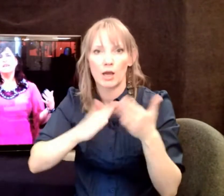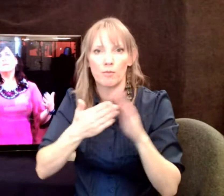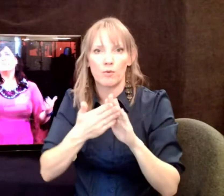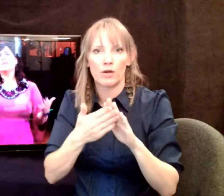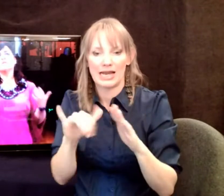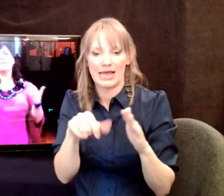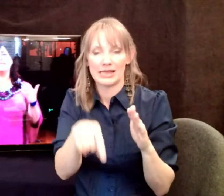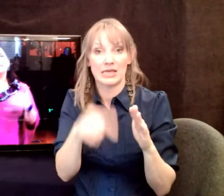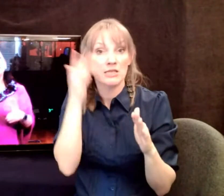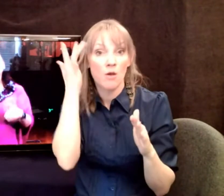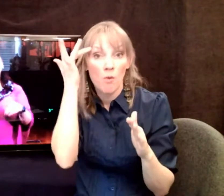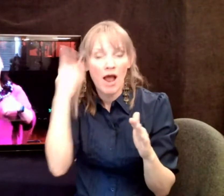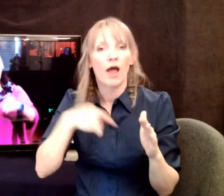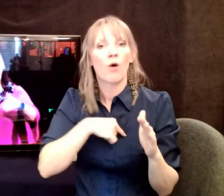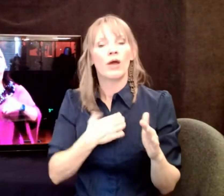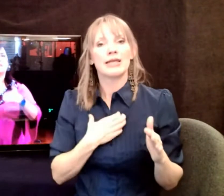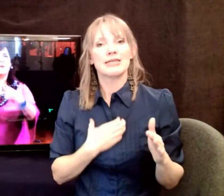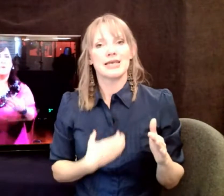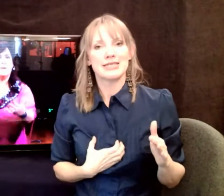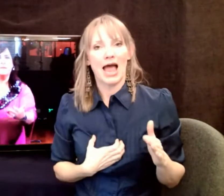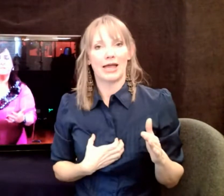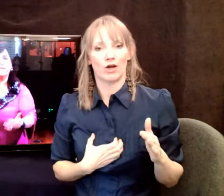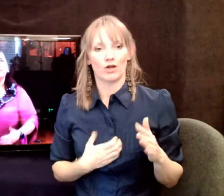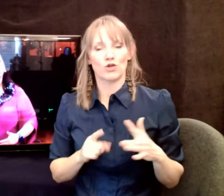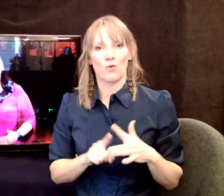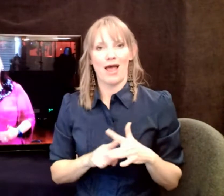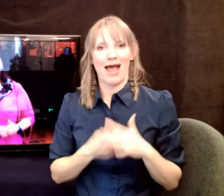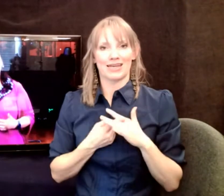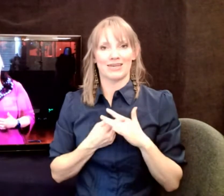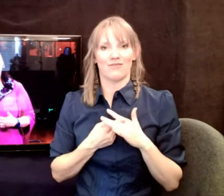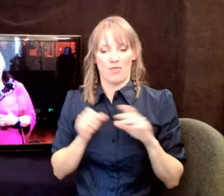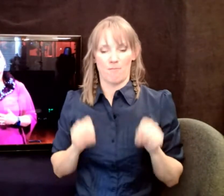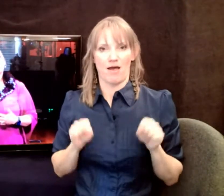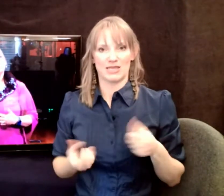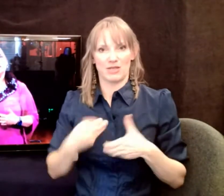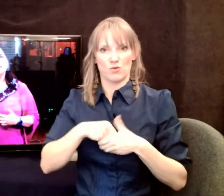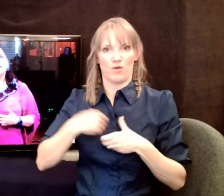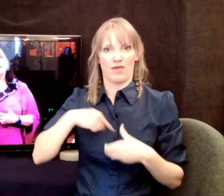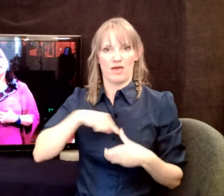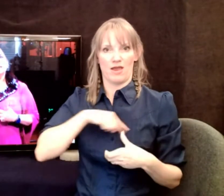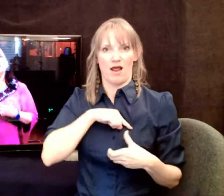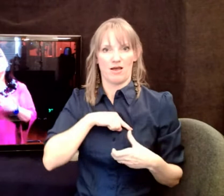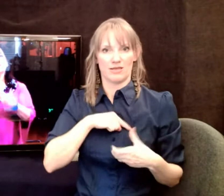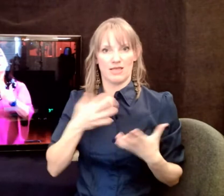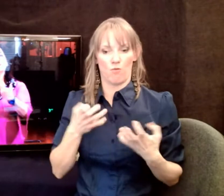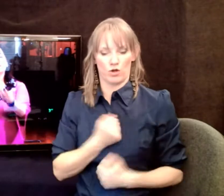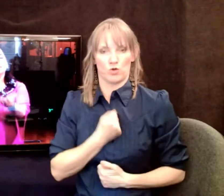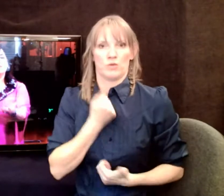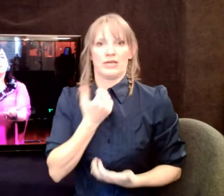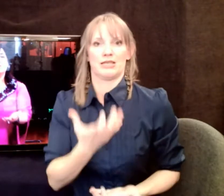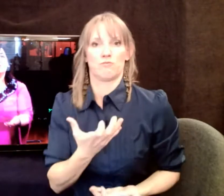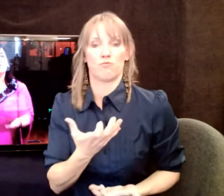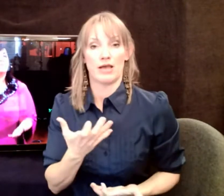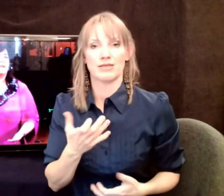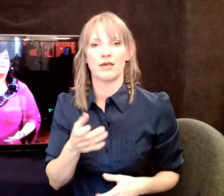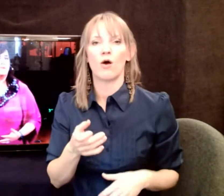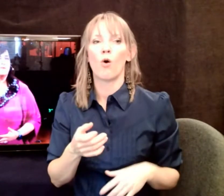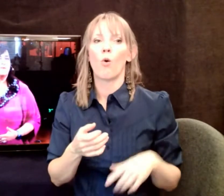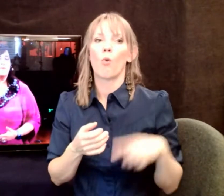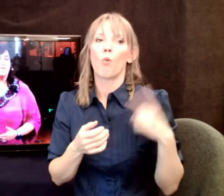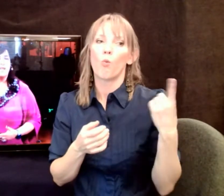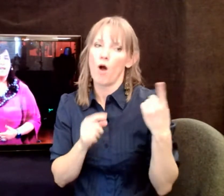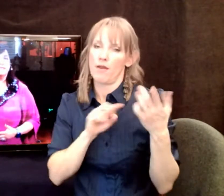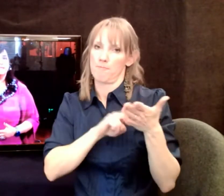this because we seek to activate the greater possibilities that are seeking expression through us. And so this is just one metaphor for